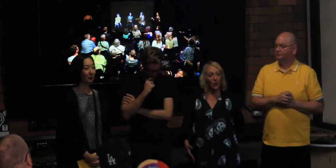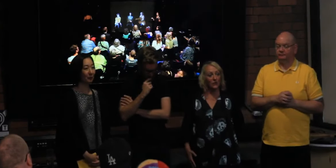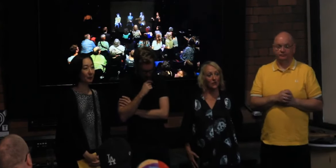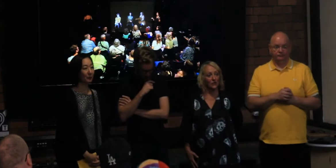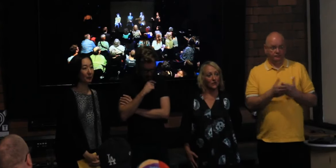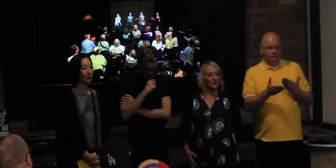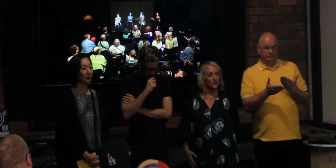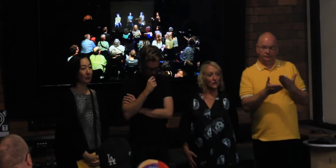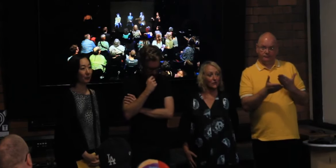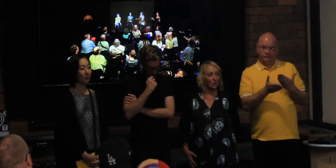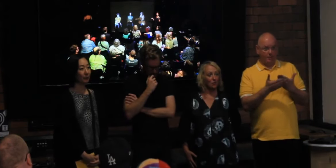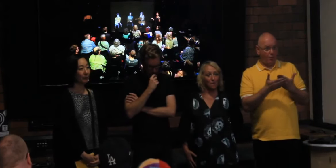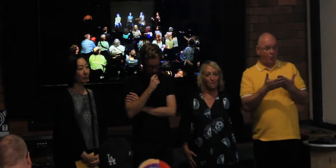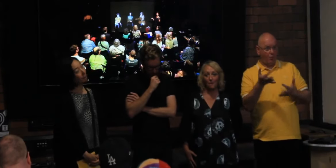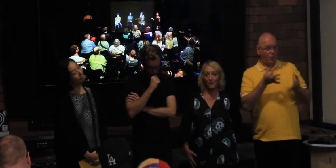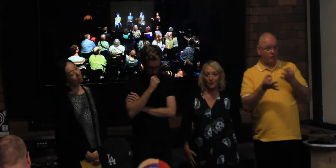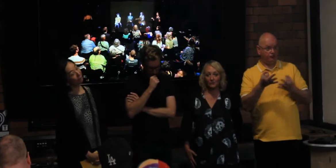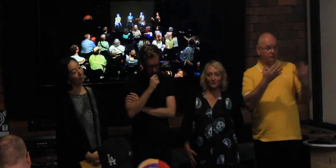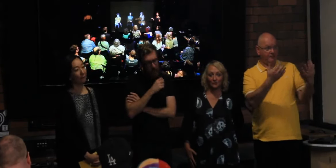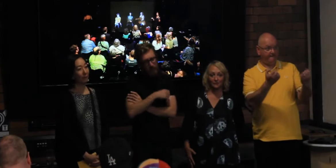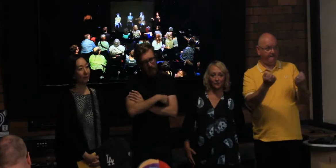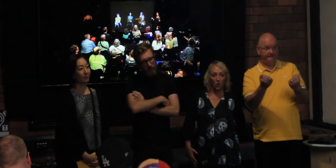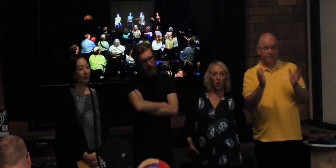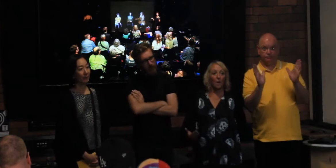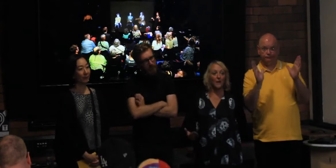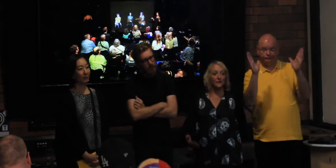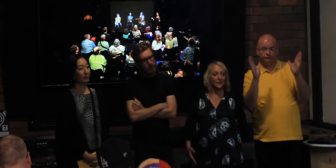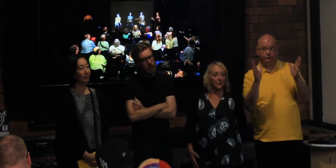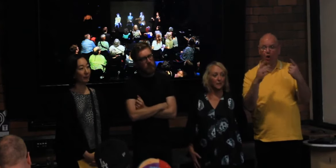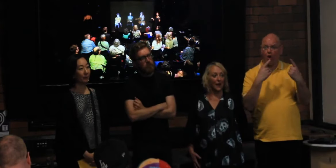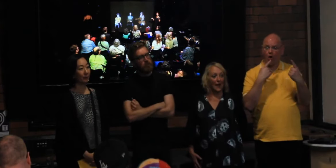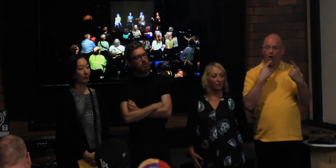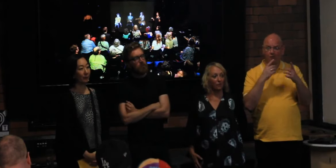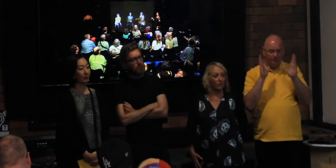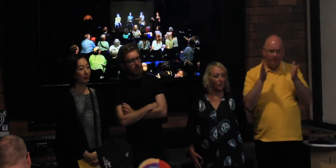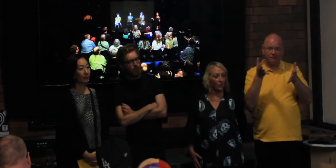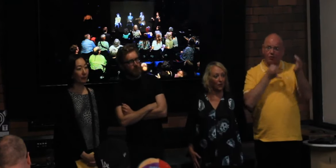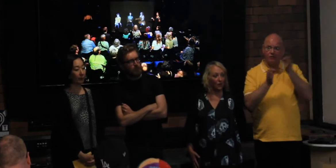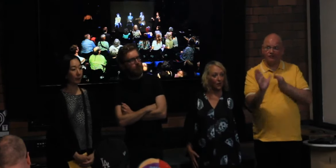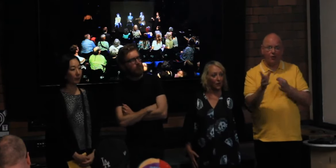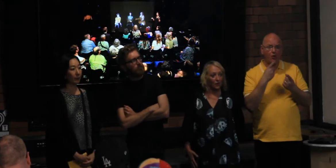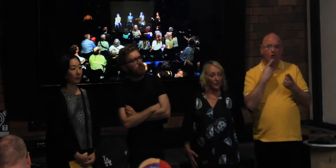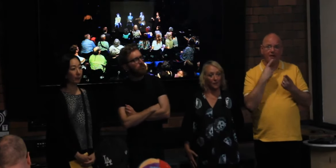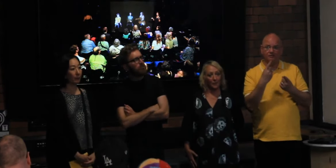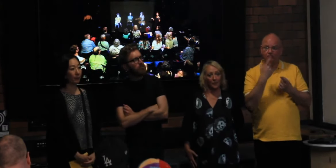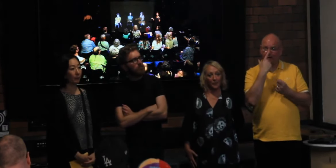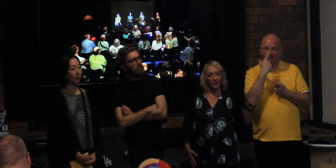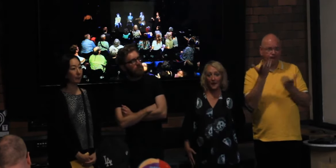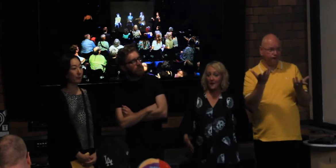Any other questions from the room or comments that people have?